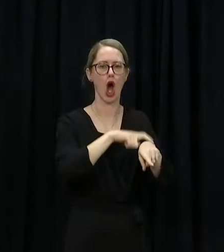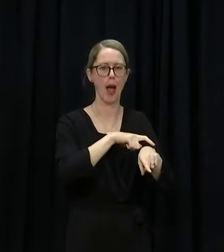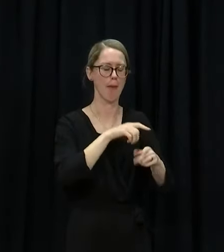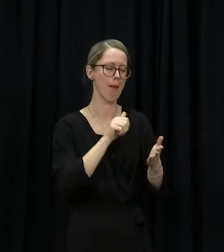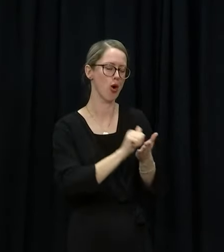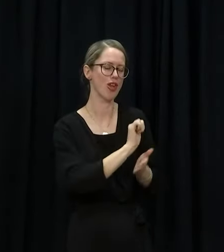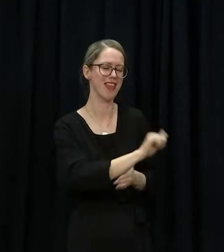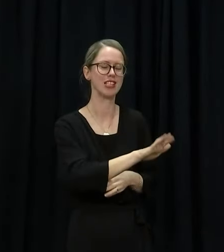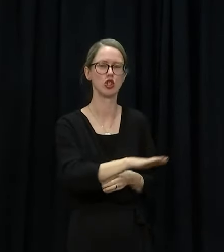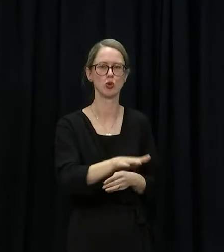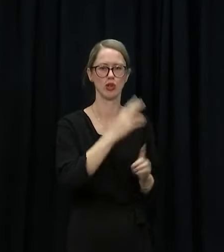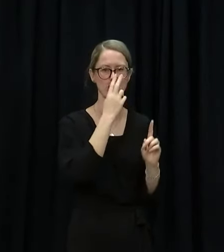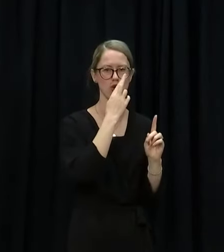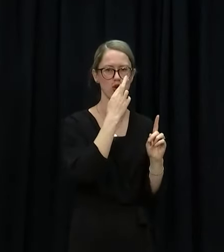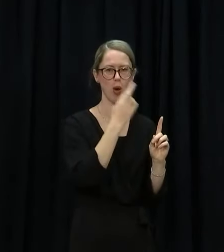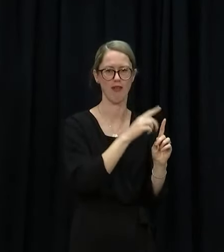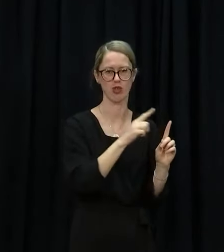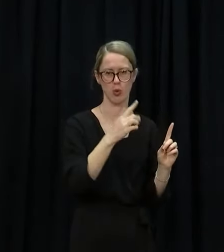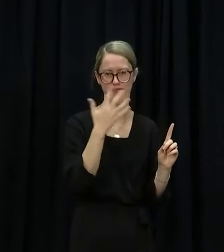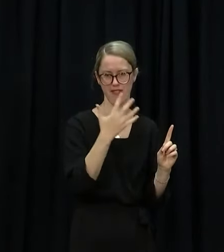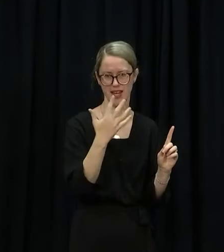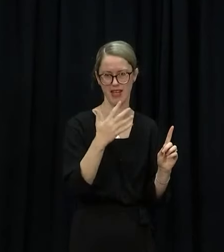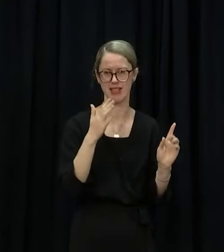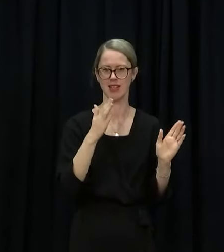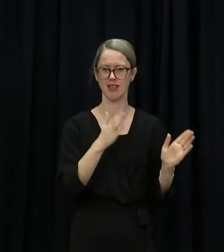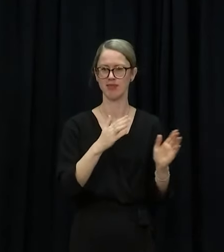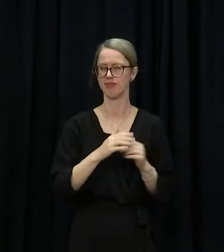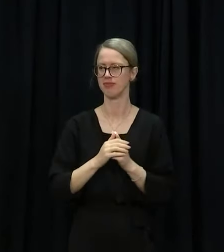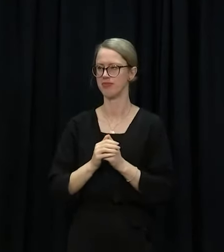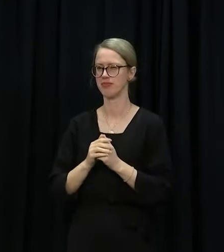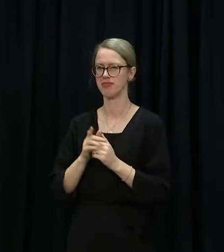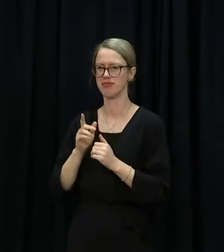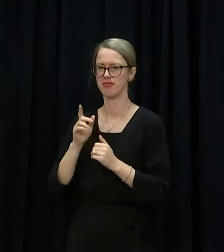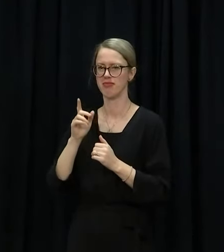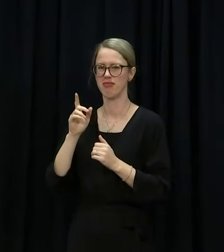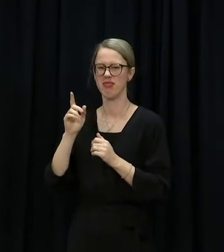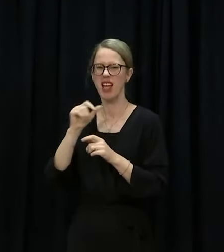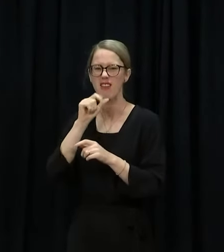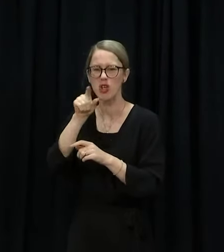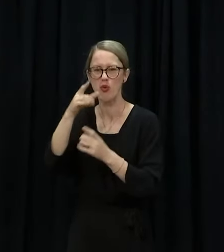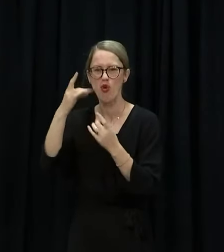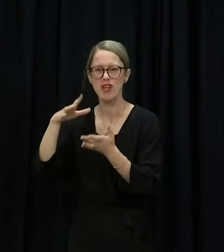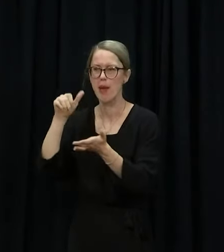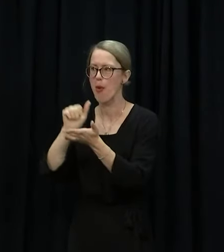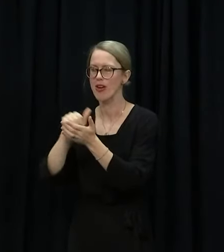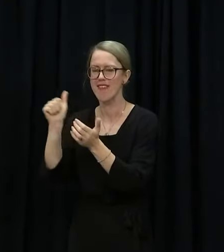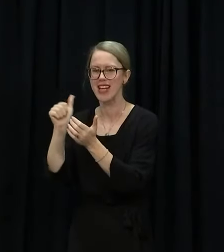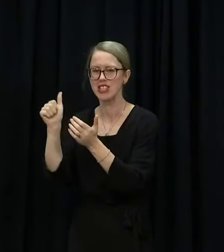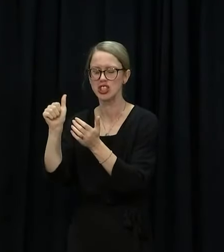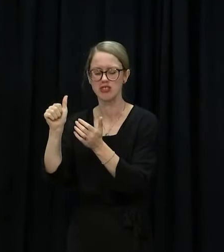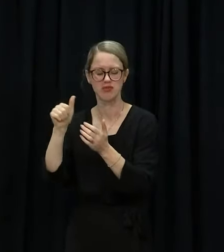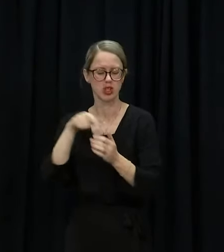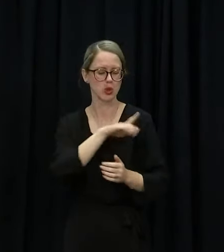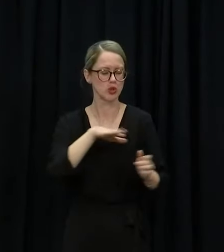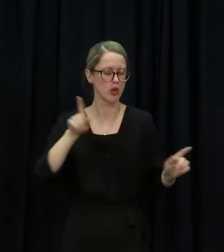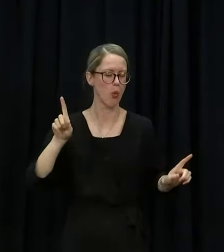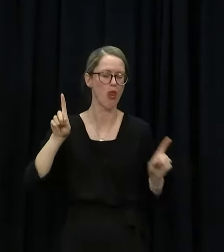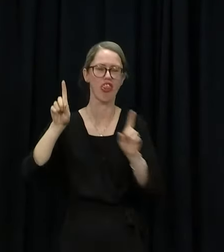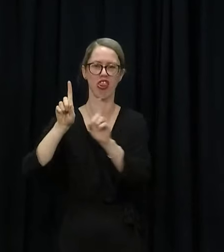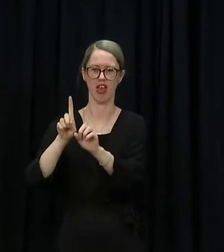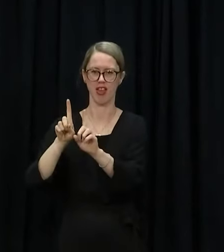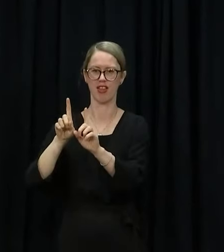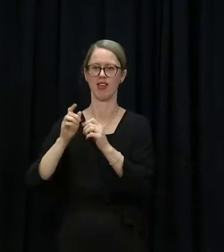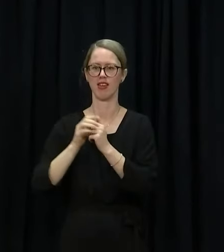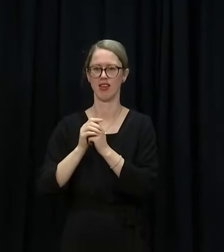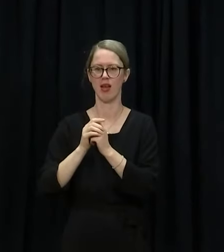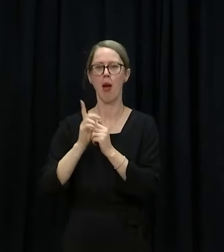same time. But if you've already booked, then just bring them along. Please just make sure that while you do that, you work